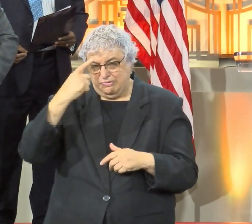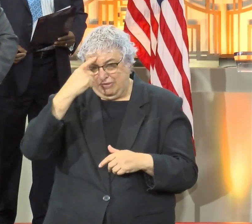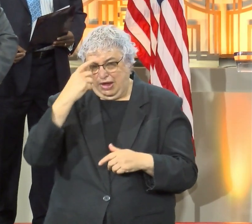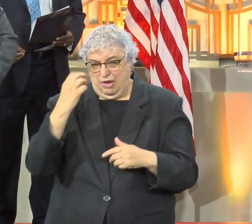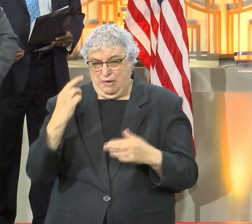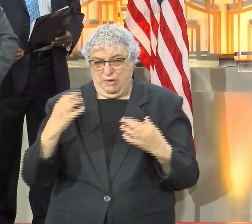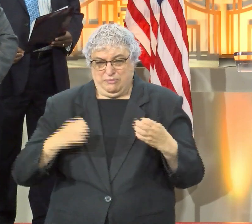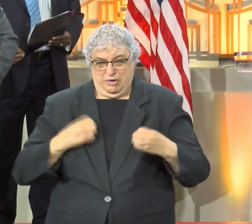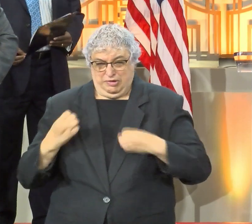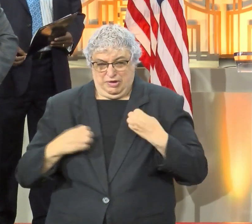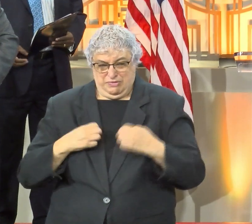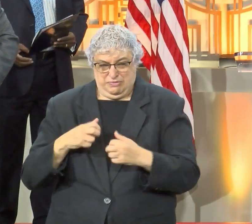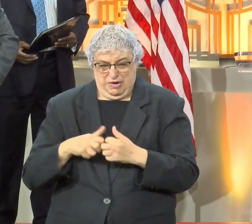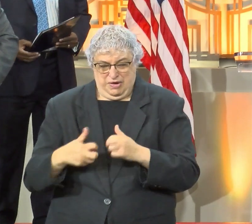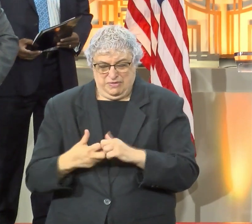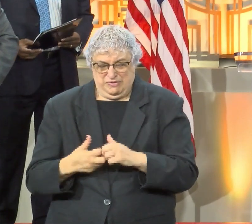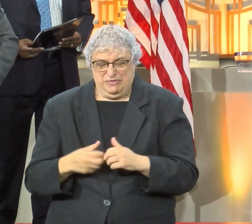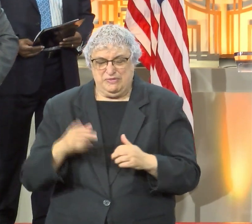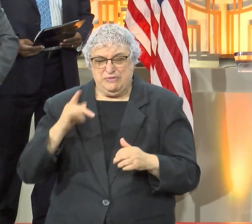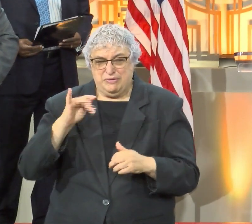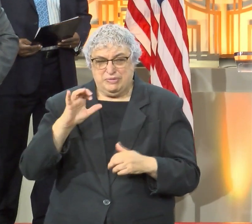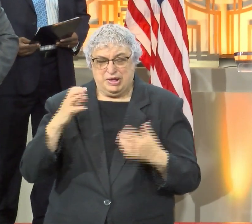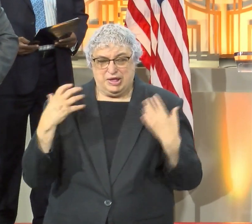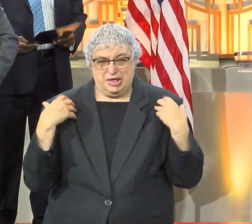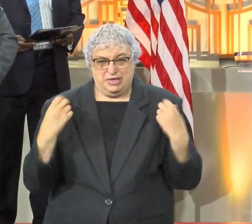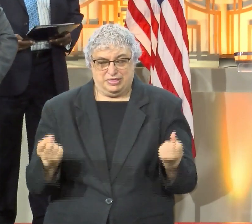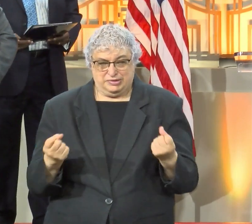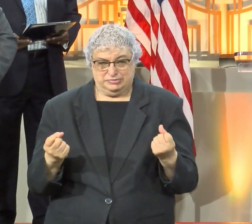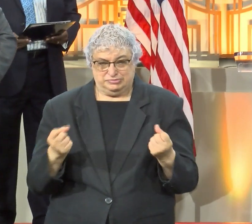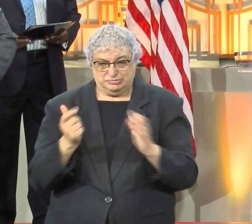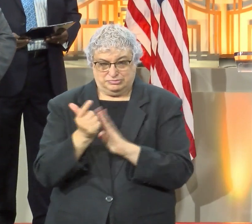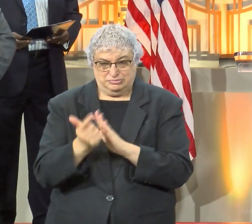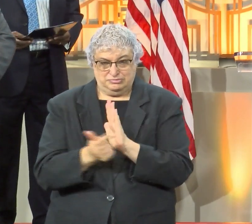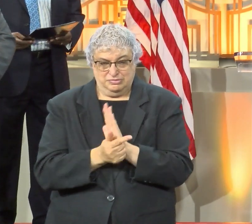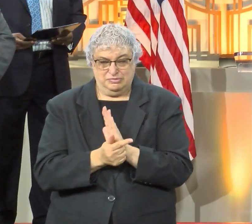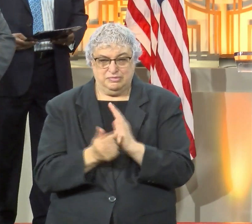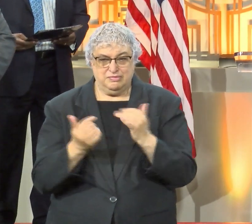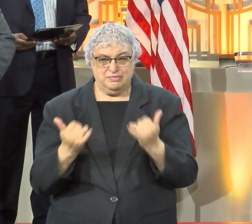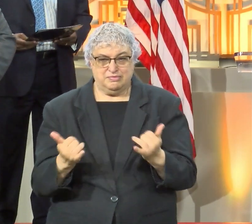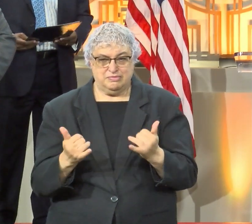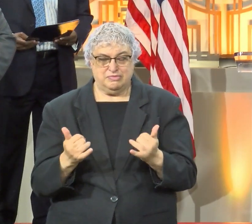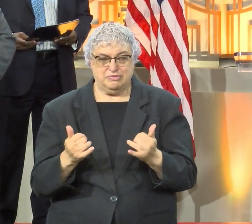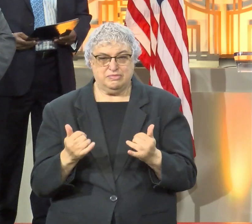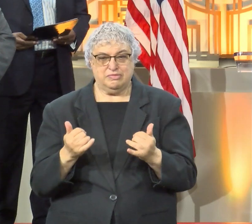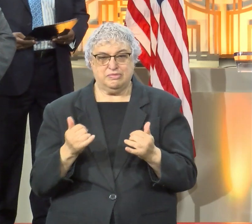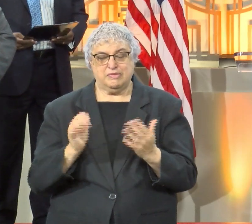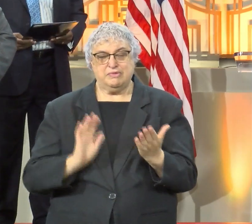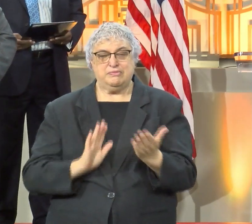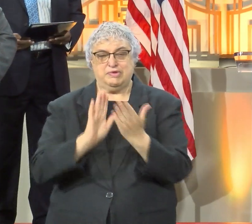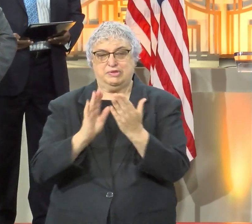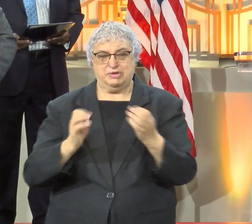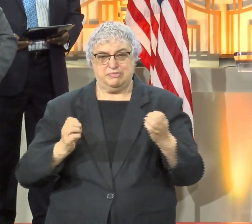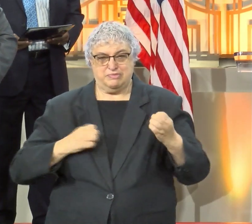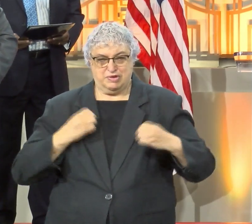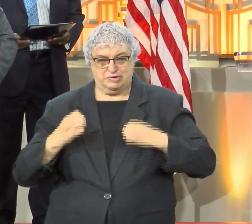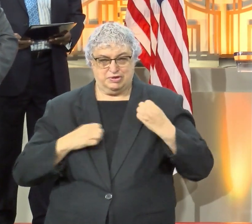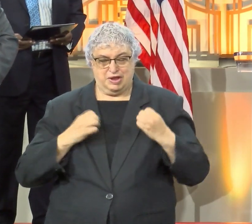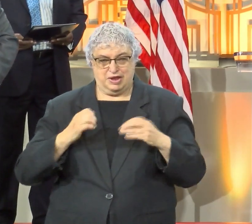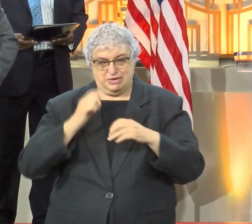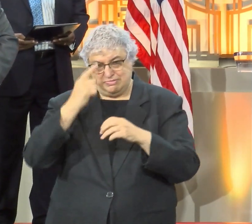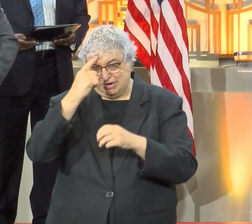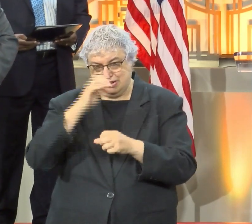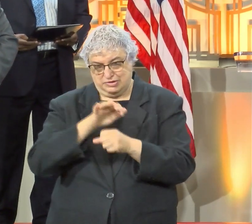emotional illnesses. This public health and law enforcement initiative is intended to better address the emotional and mental